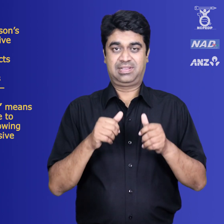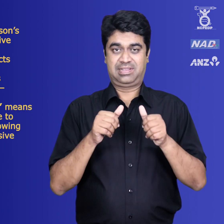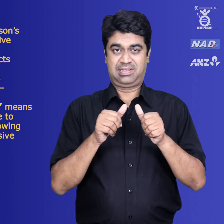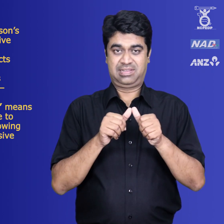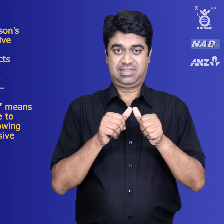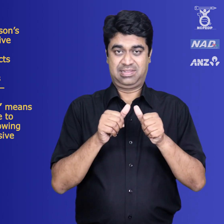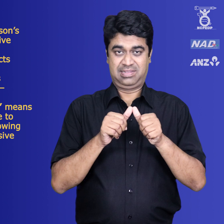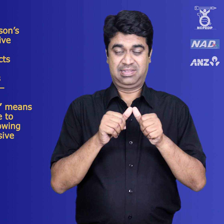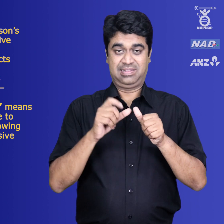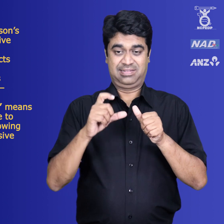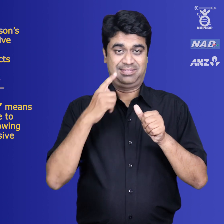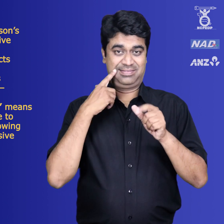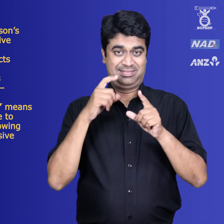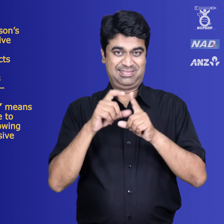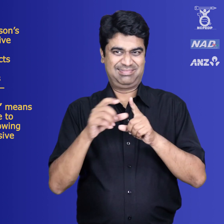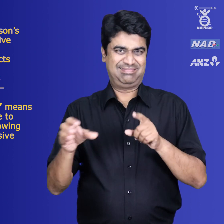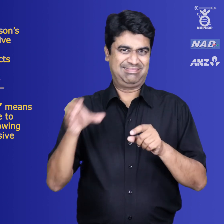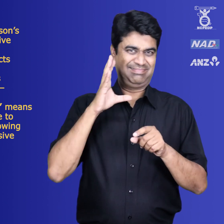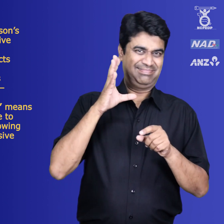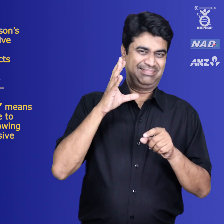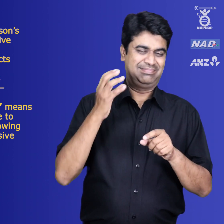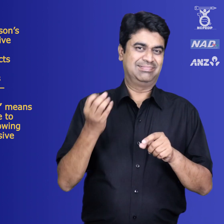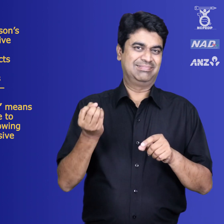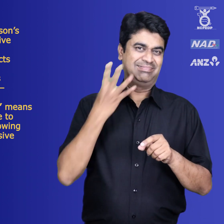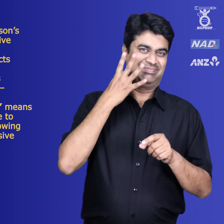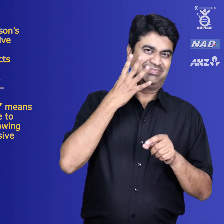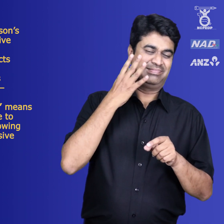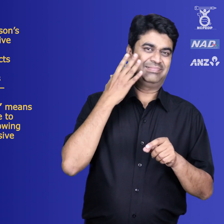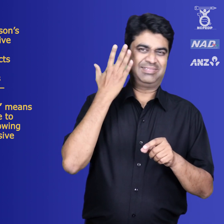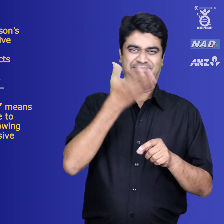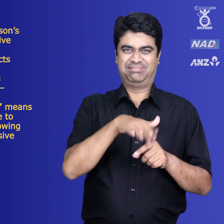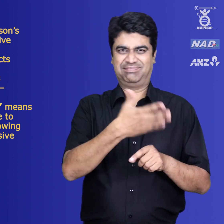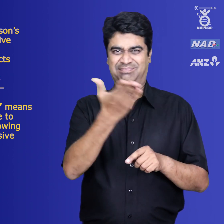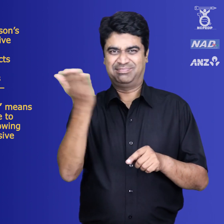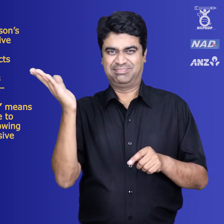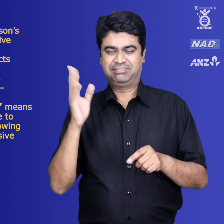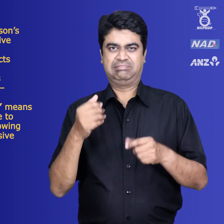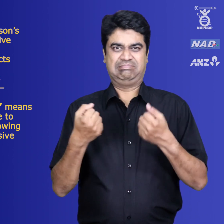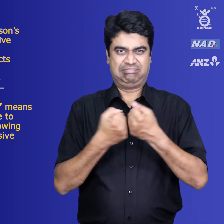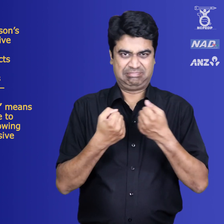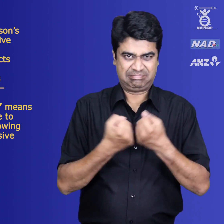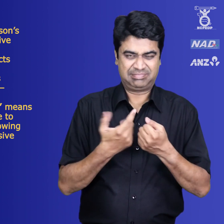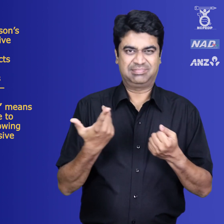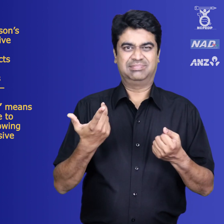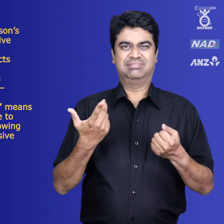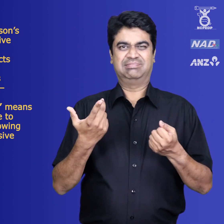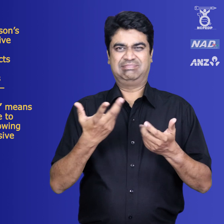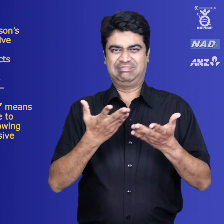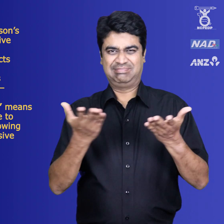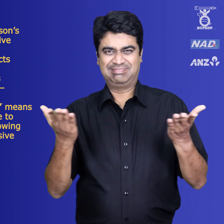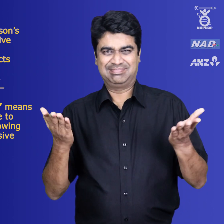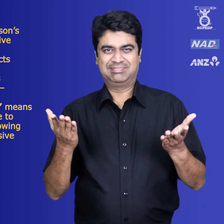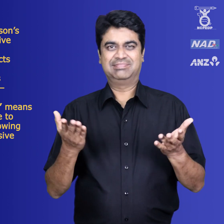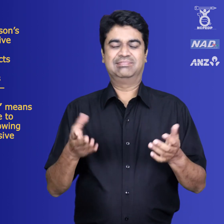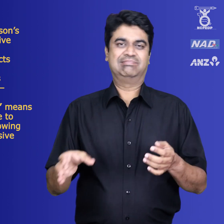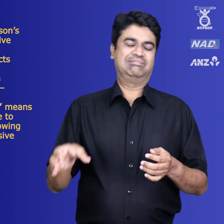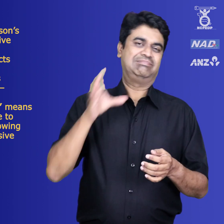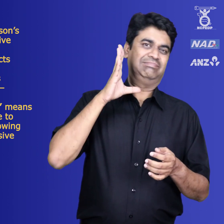Acid attack victims means a person disfigured due to violent